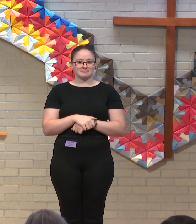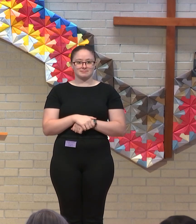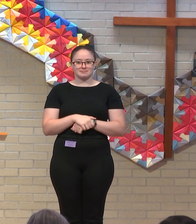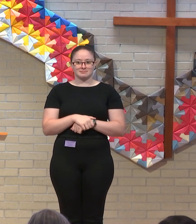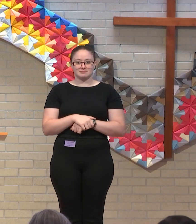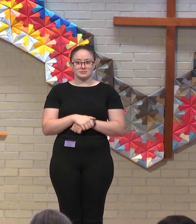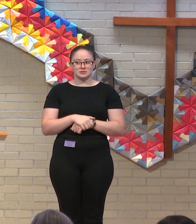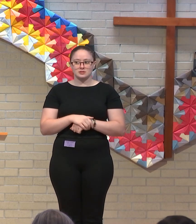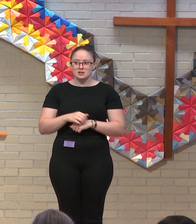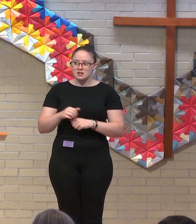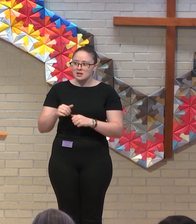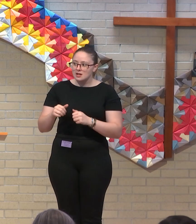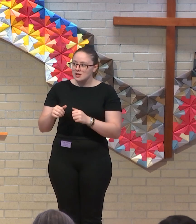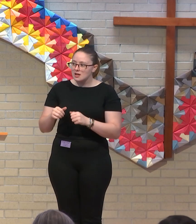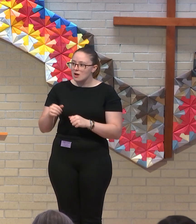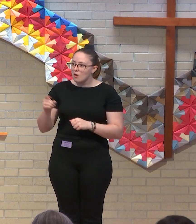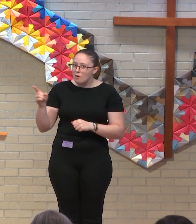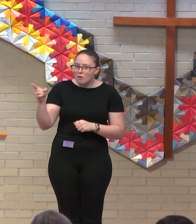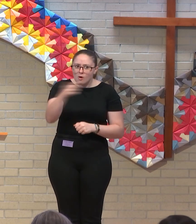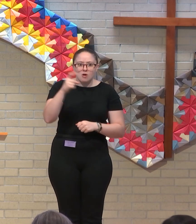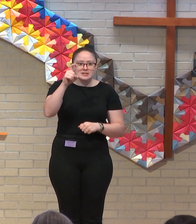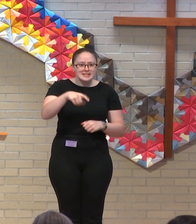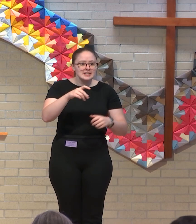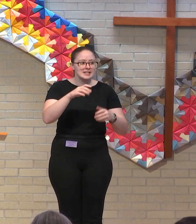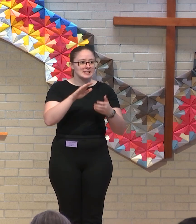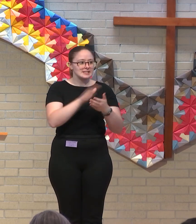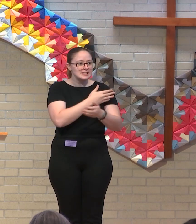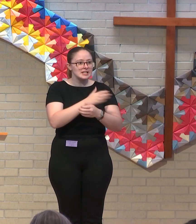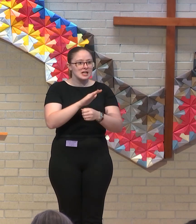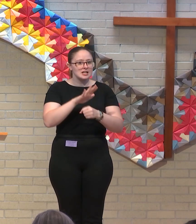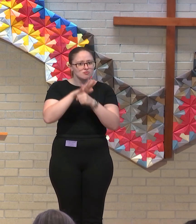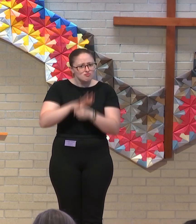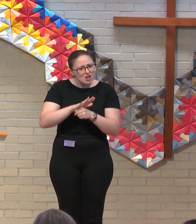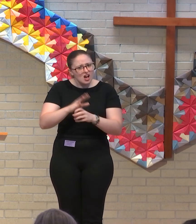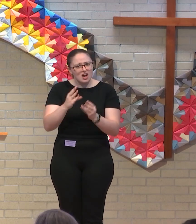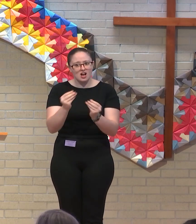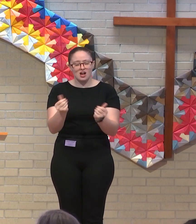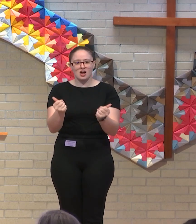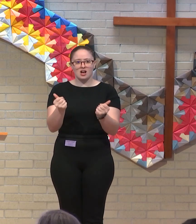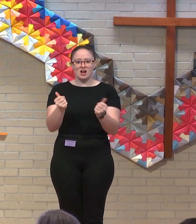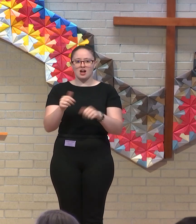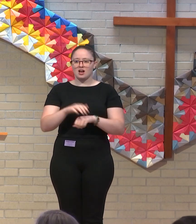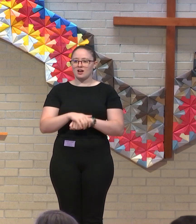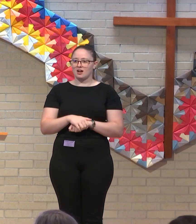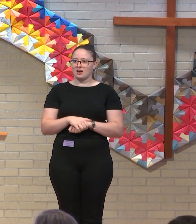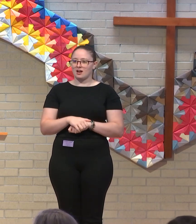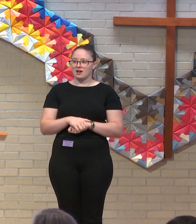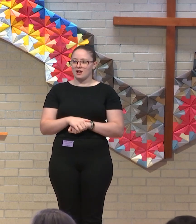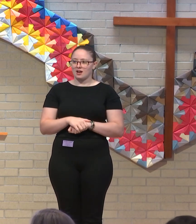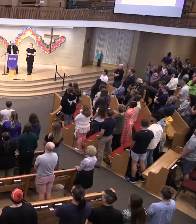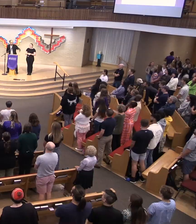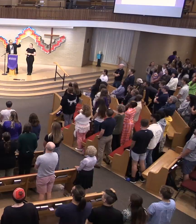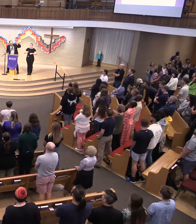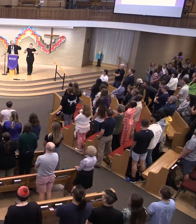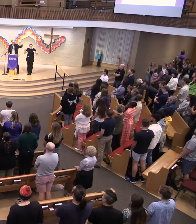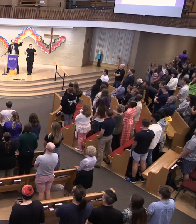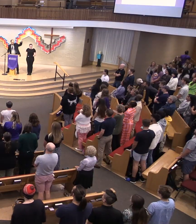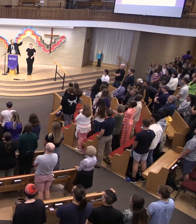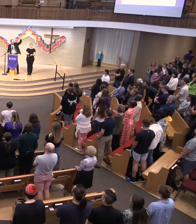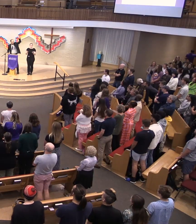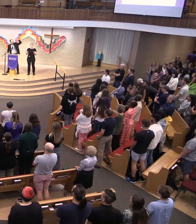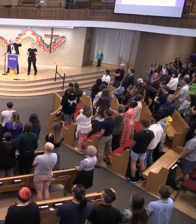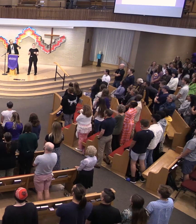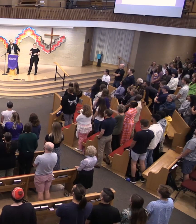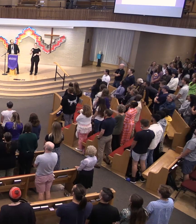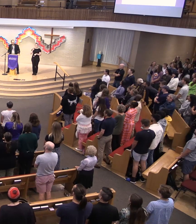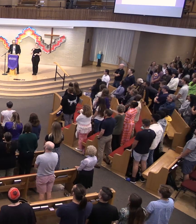Everybody needs to do it. It feels good. It reduces stress. There's a spot in Indiana.